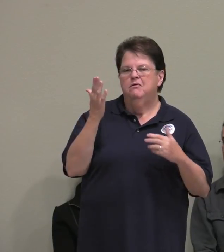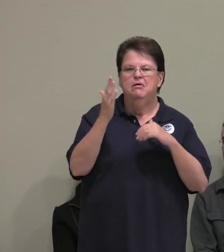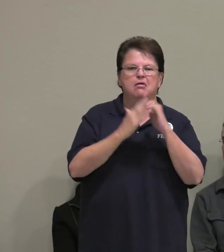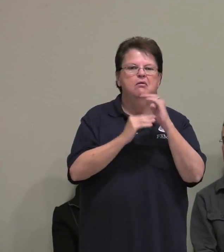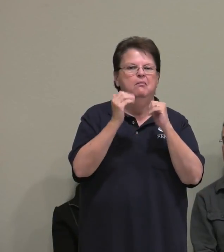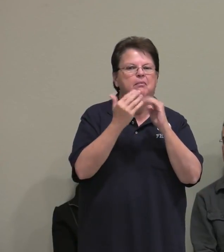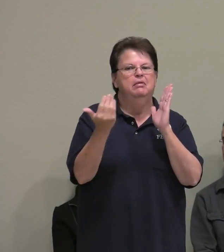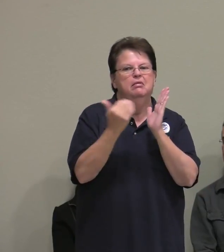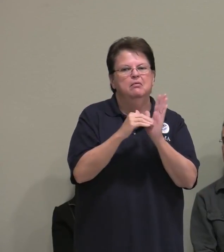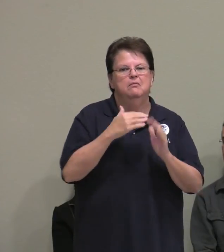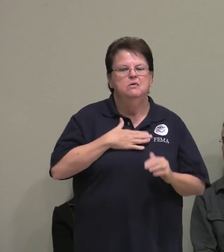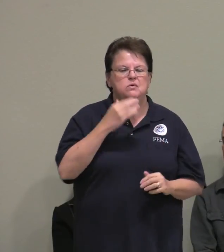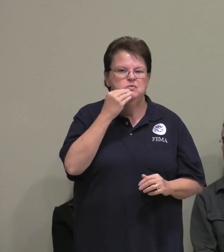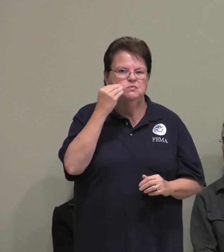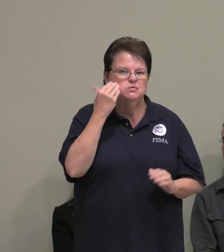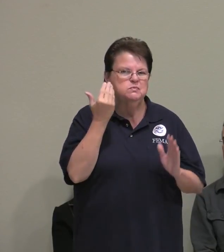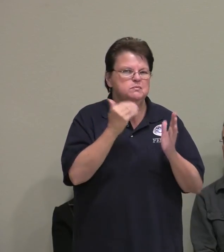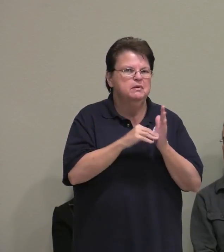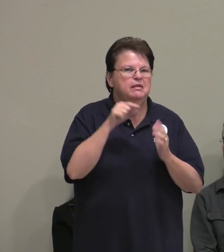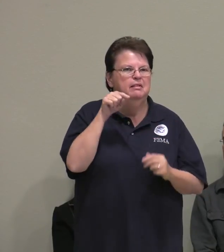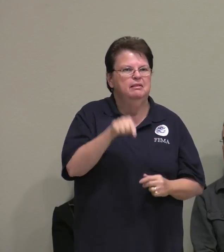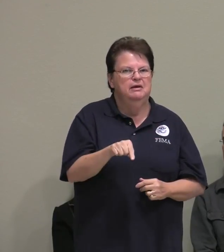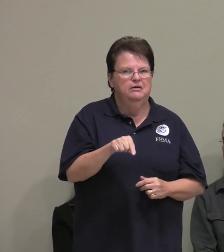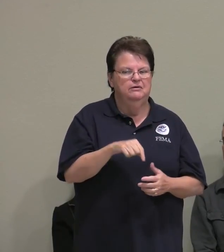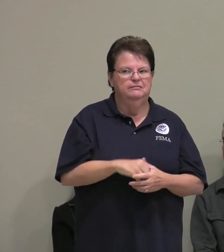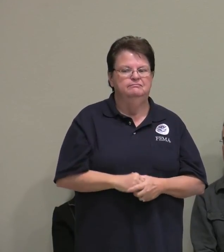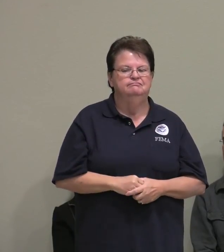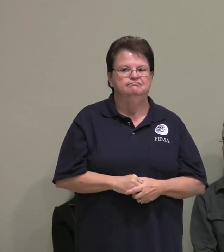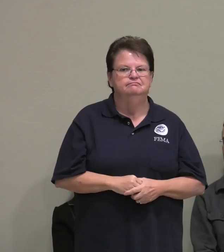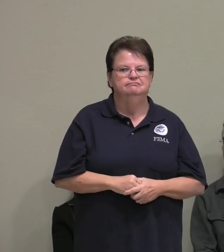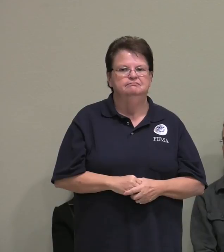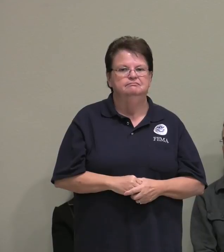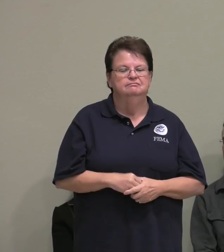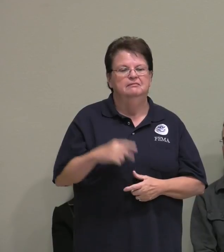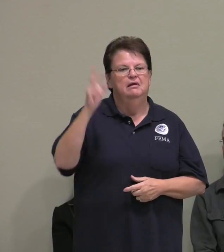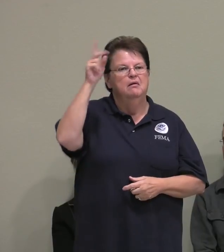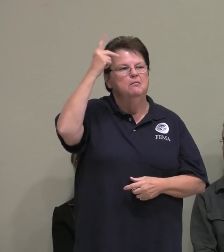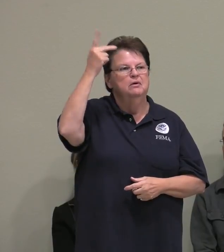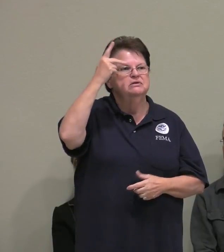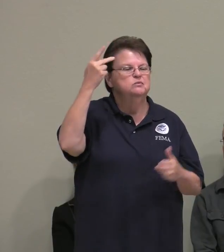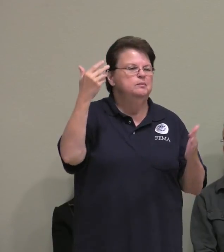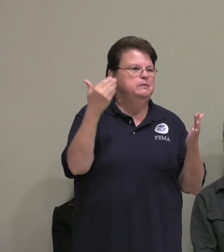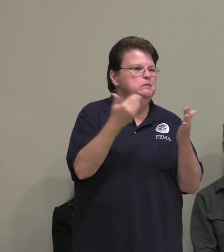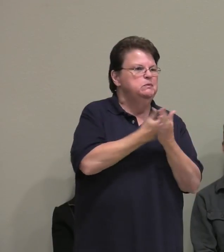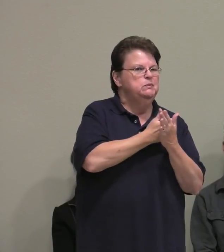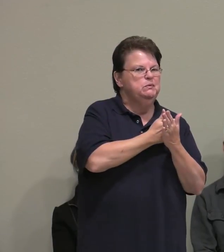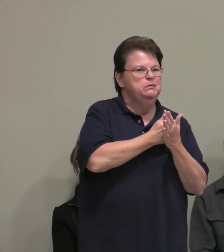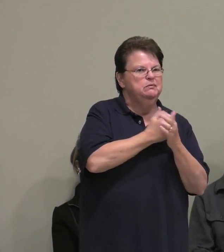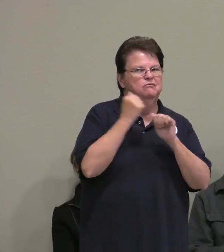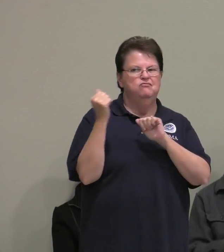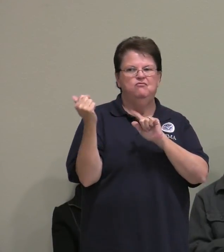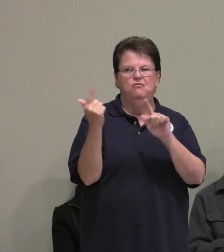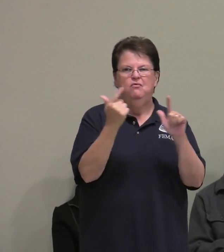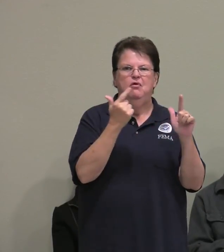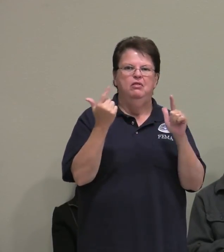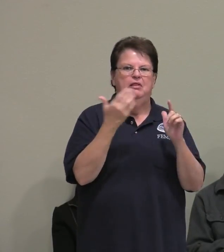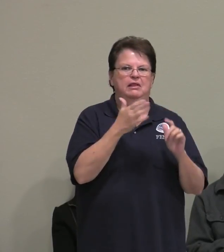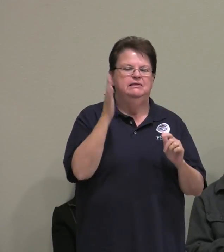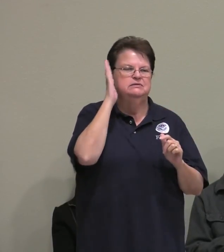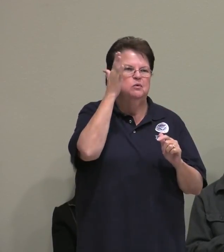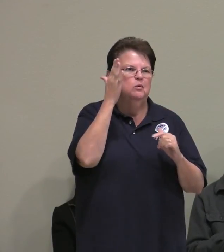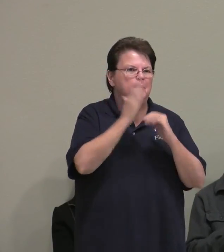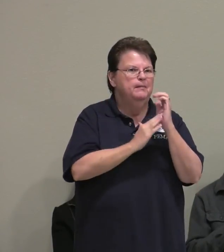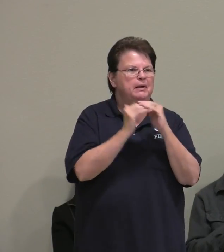home there. I think that paradise will be newer. All the things that we're going to